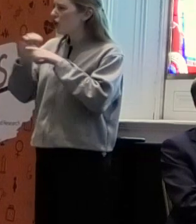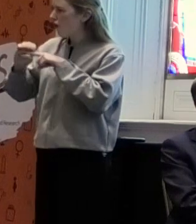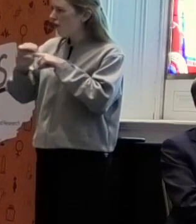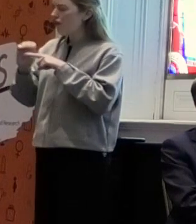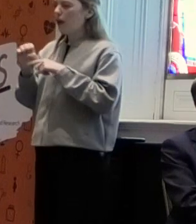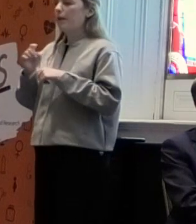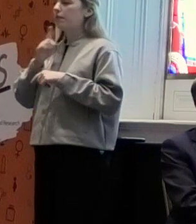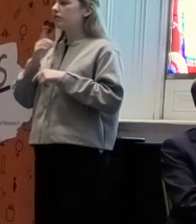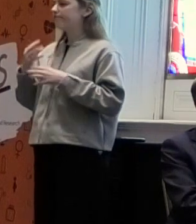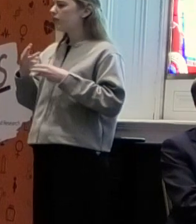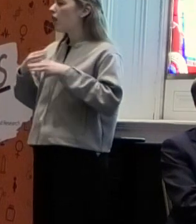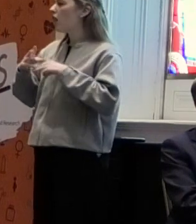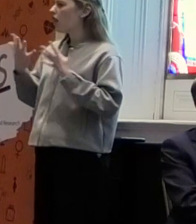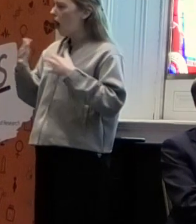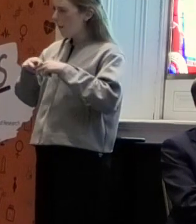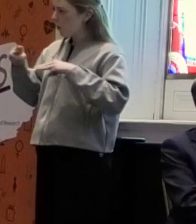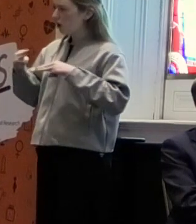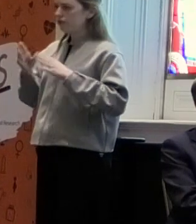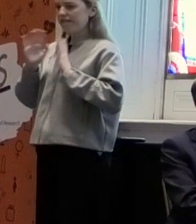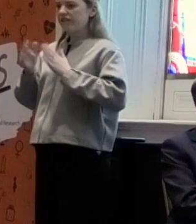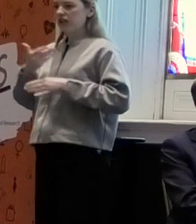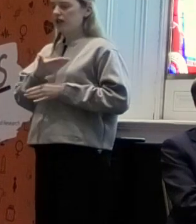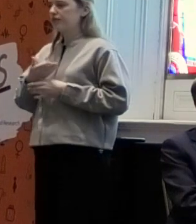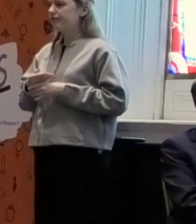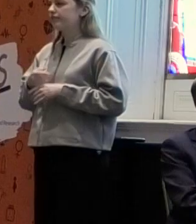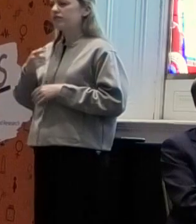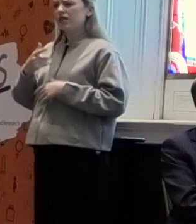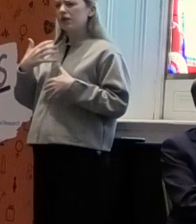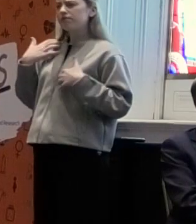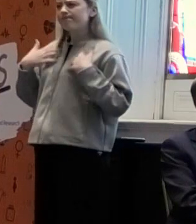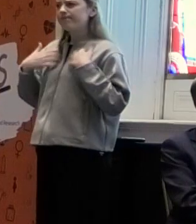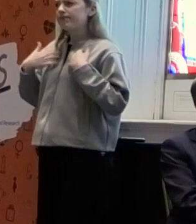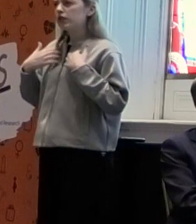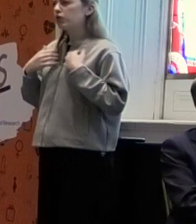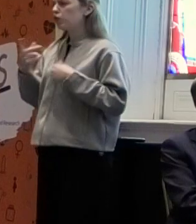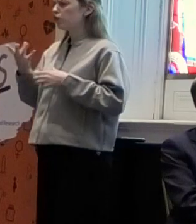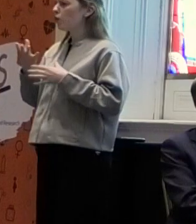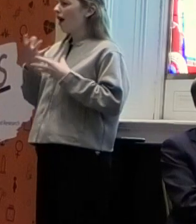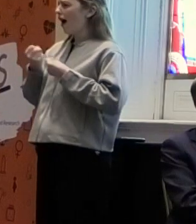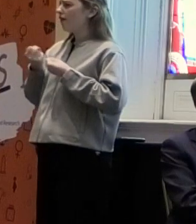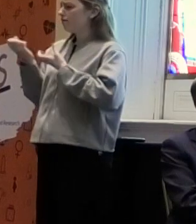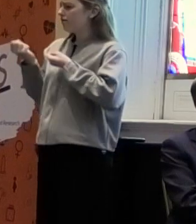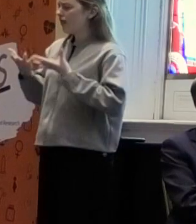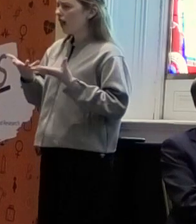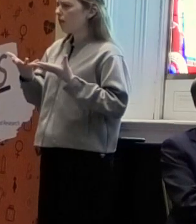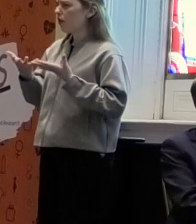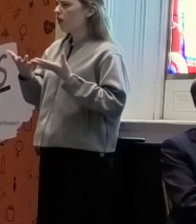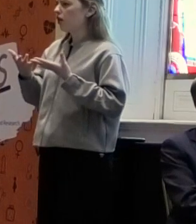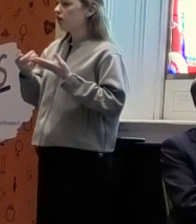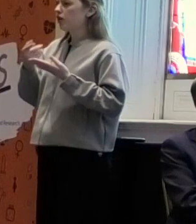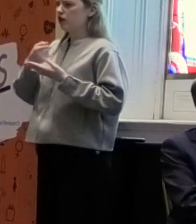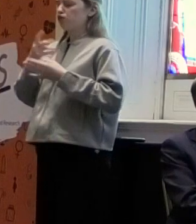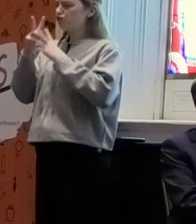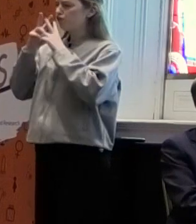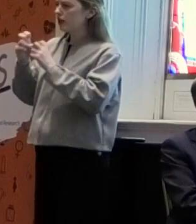conditions. So more to be done. More to be done. Absolutely. Harriet, I'm curious that you make the collections available to researchers who are